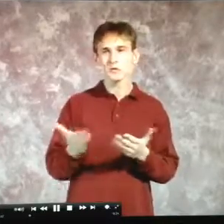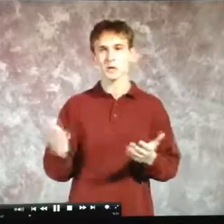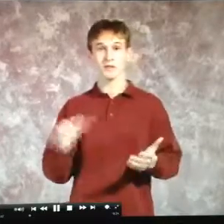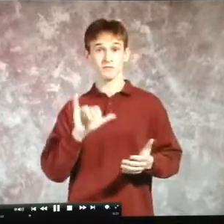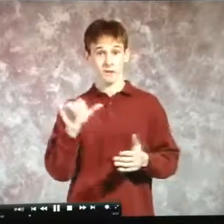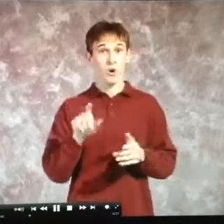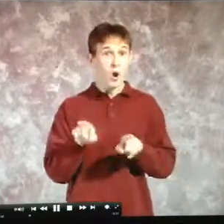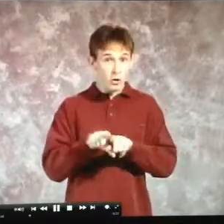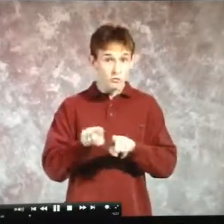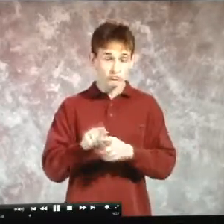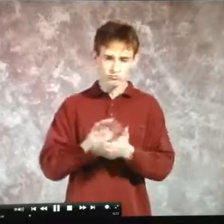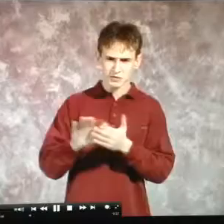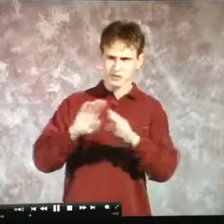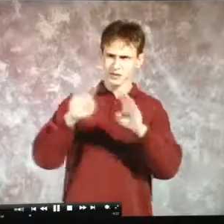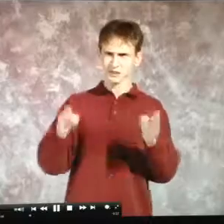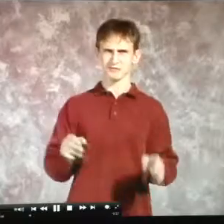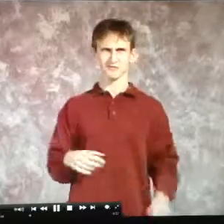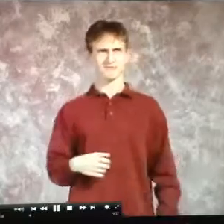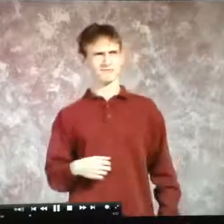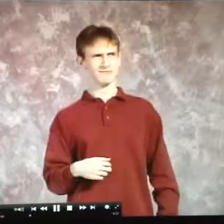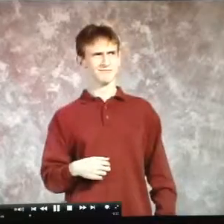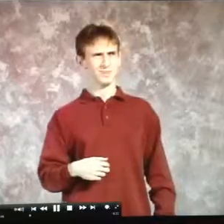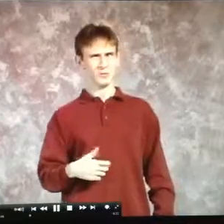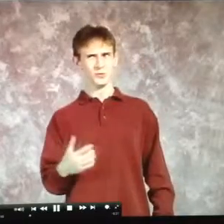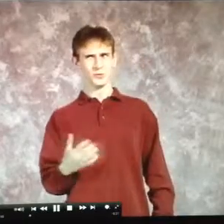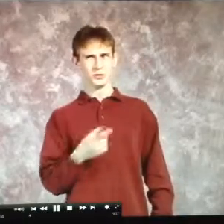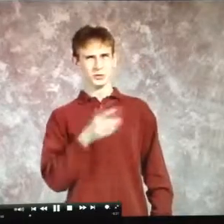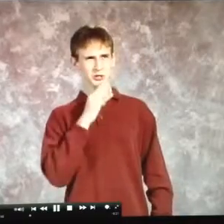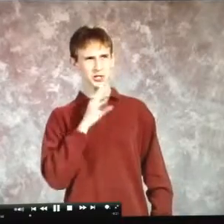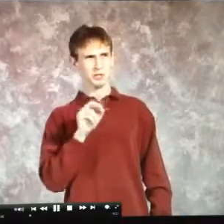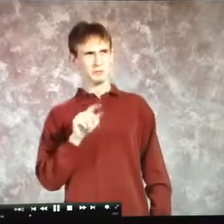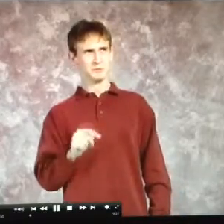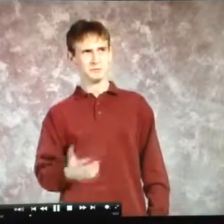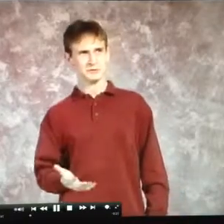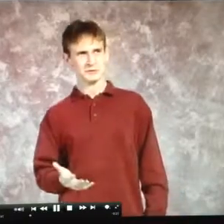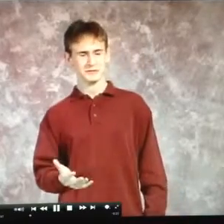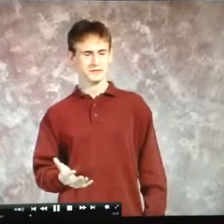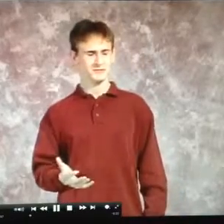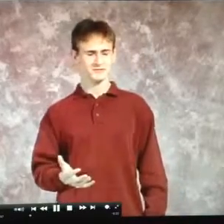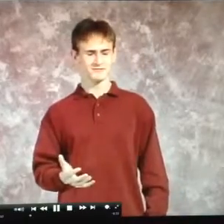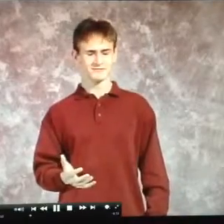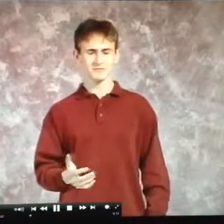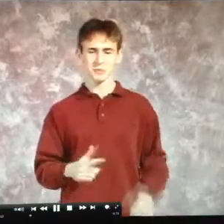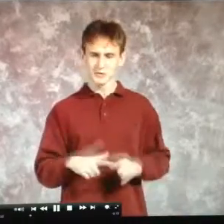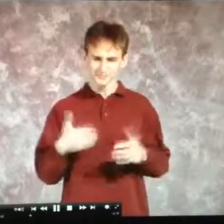We were asking people about what they do and looking at the housing there, and